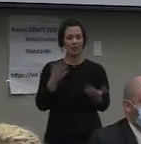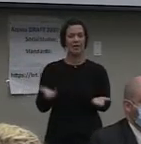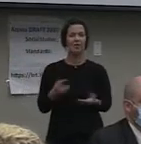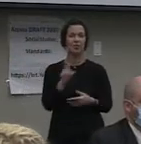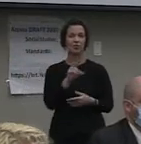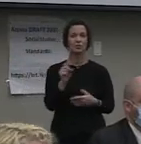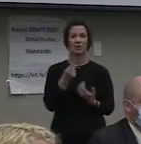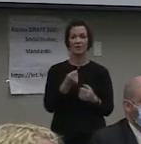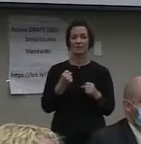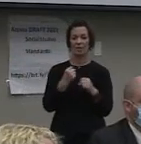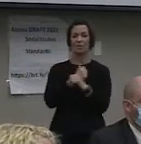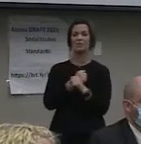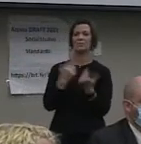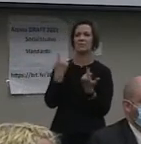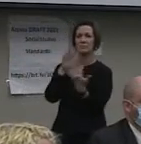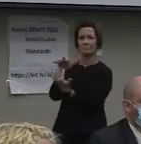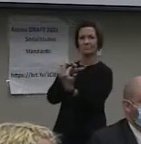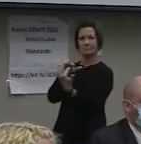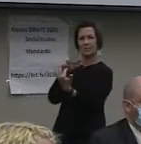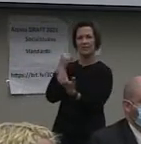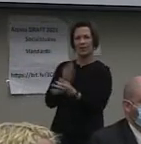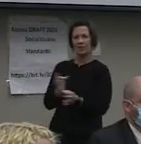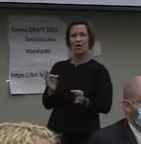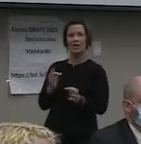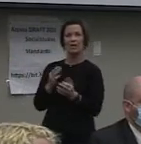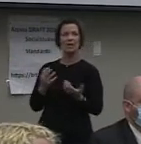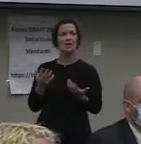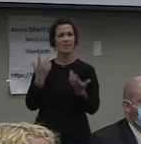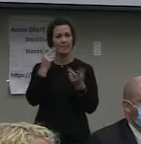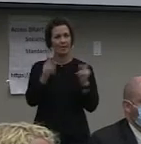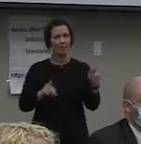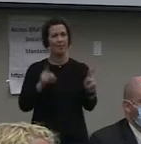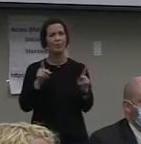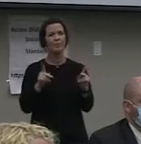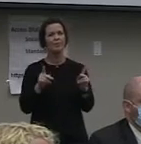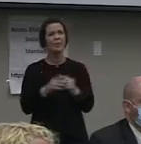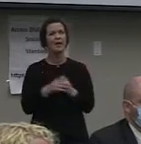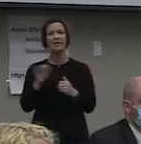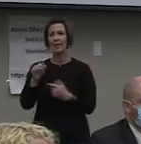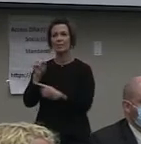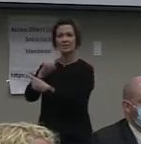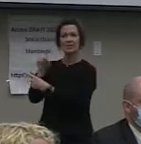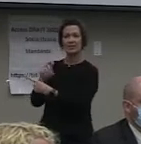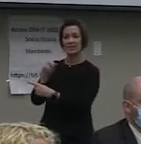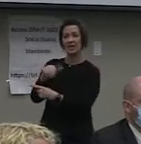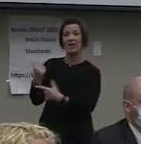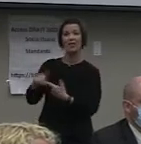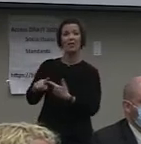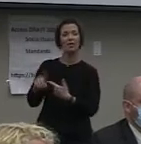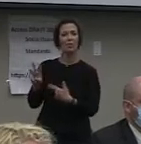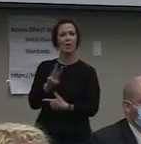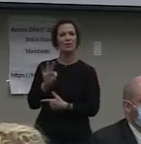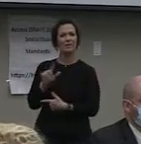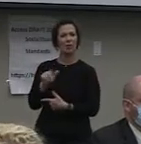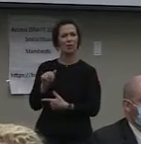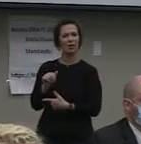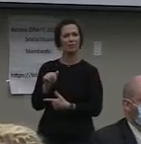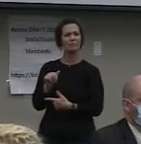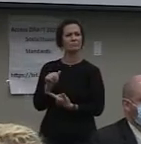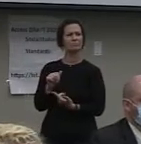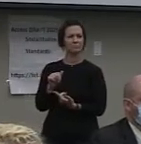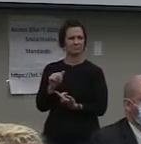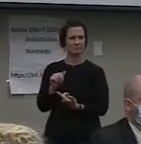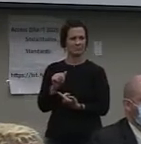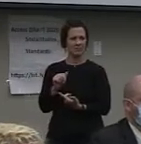their freedom. One was the original 13 colonies, one was Texas. Another was West Florida. Anybody else who was by purchase or